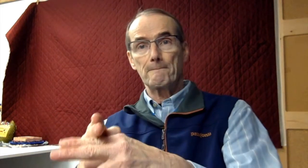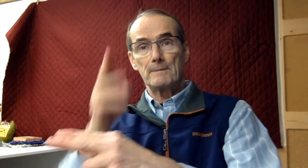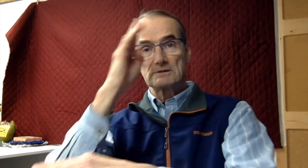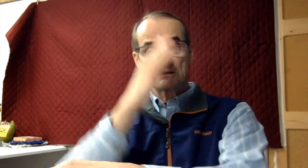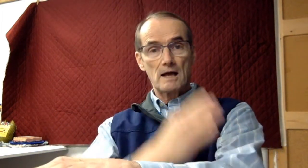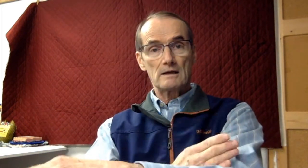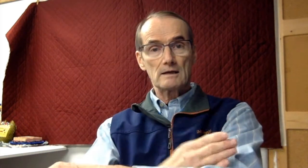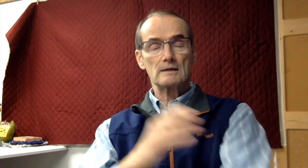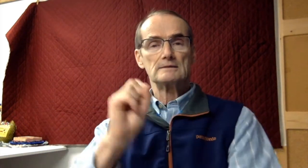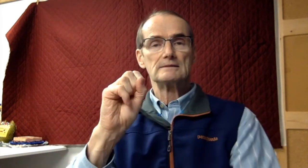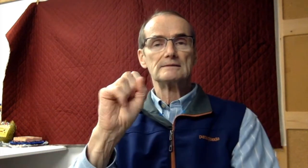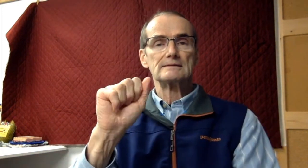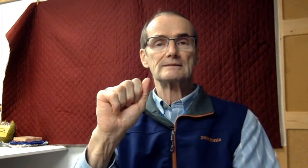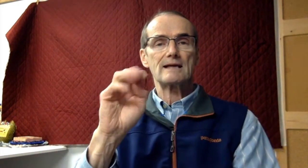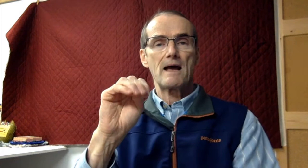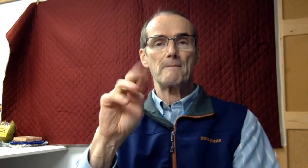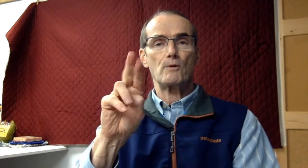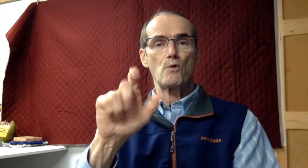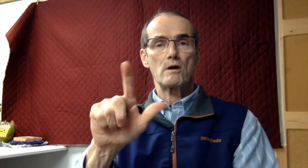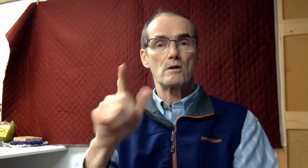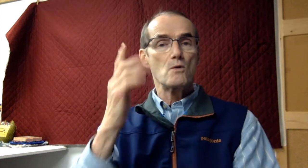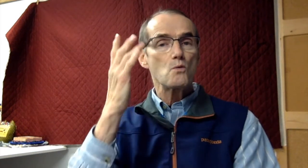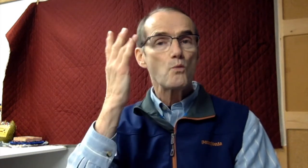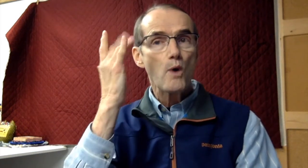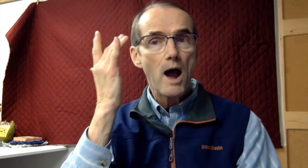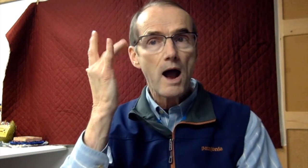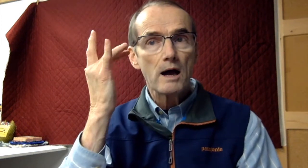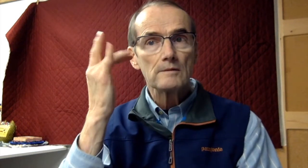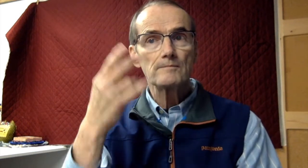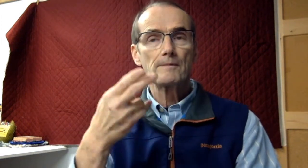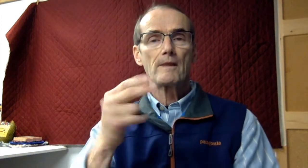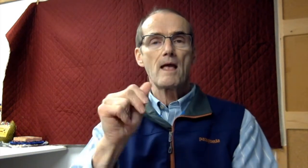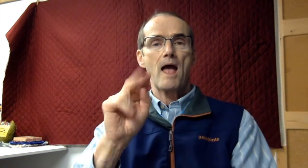son, whom she called Samuel,